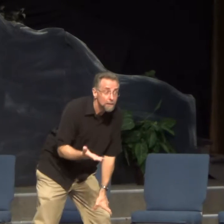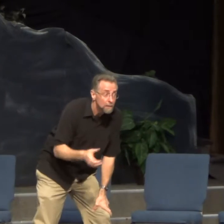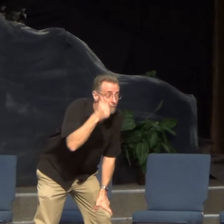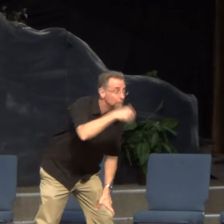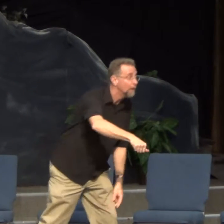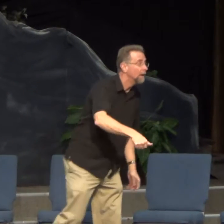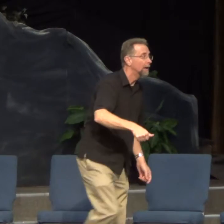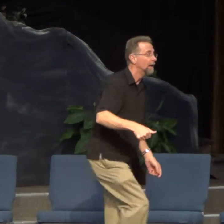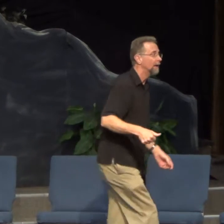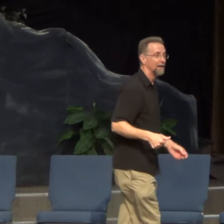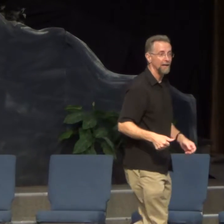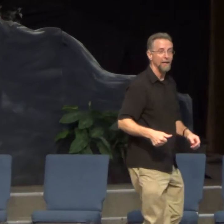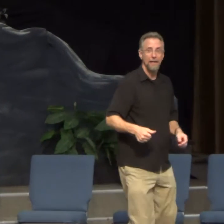me, what will you do?